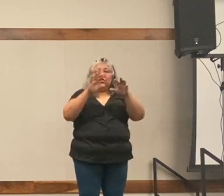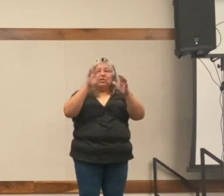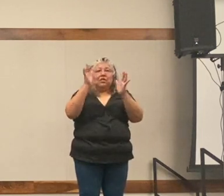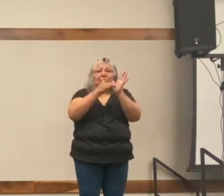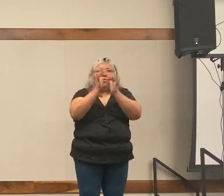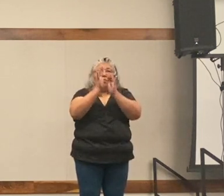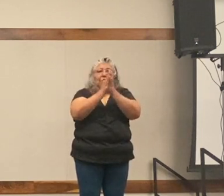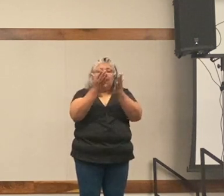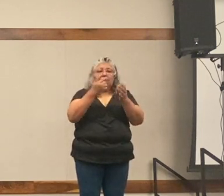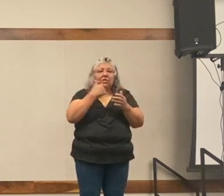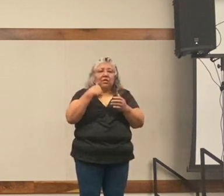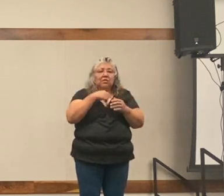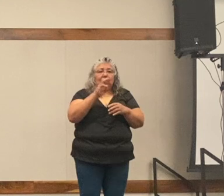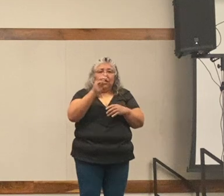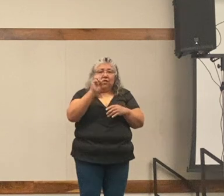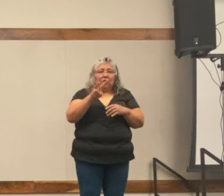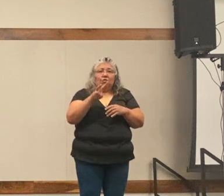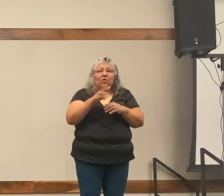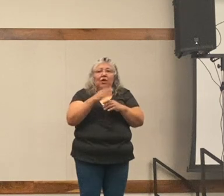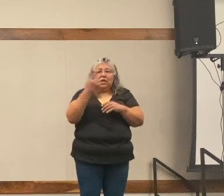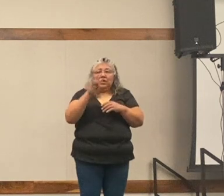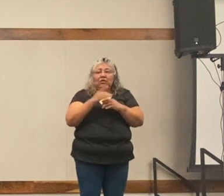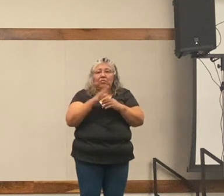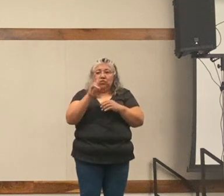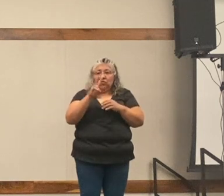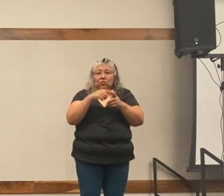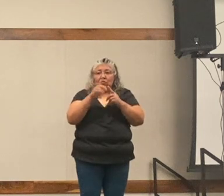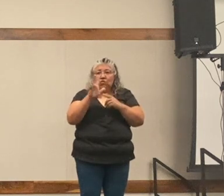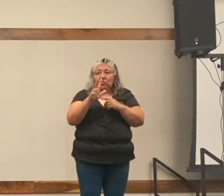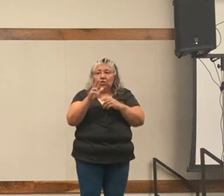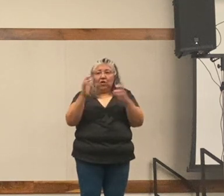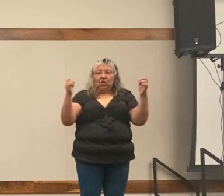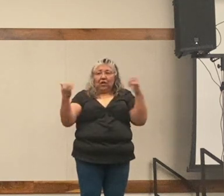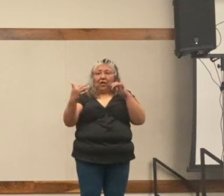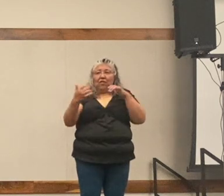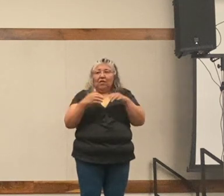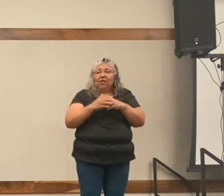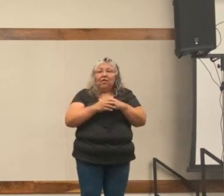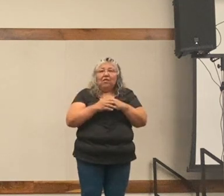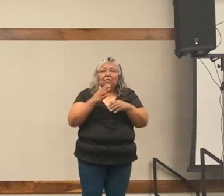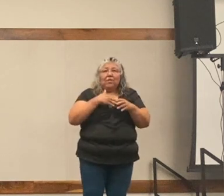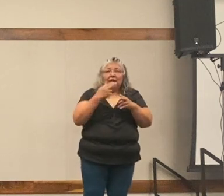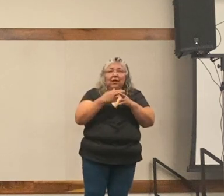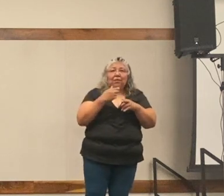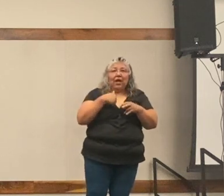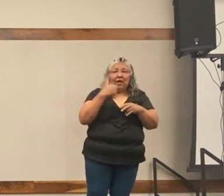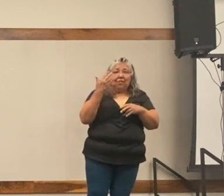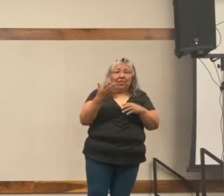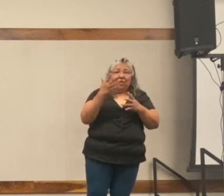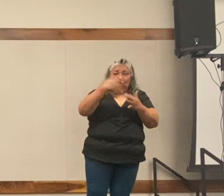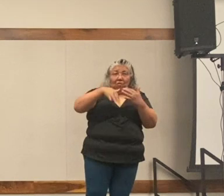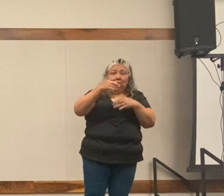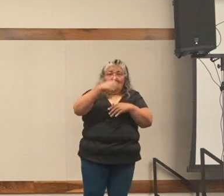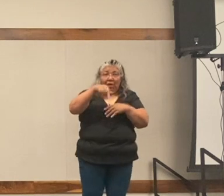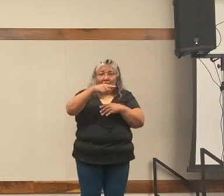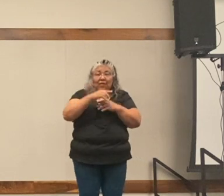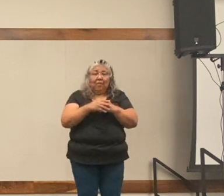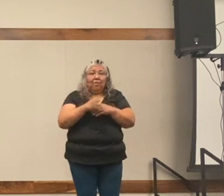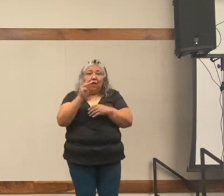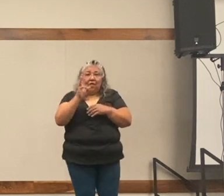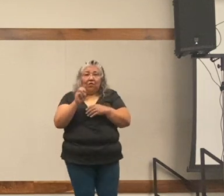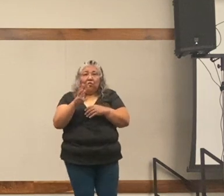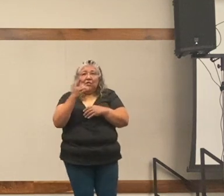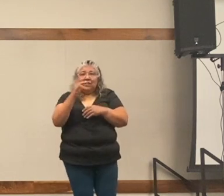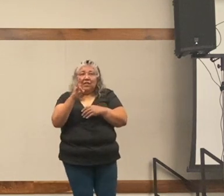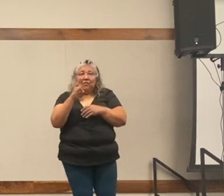us in Matthew 18, where two or three are gathered in my name, I am there among them. Matthew